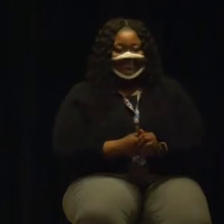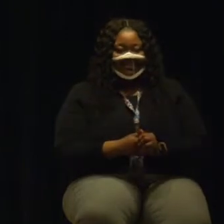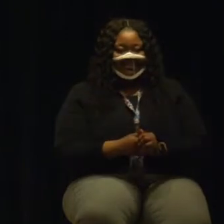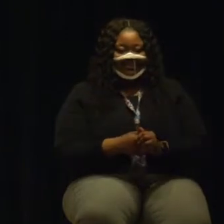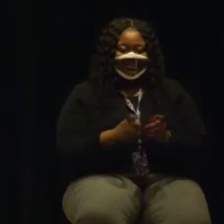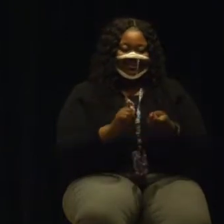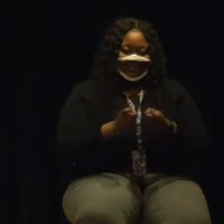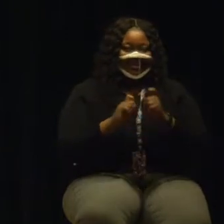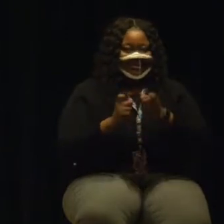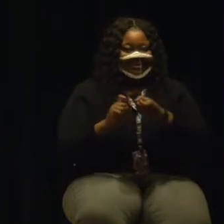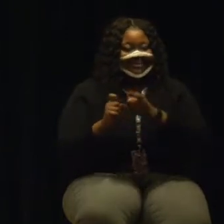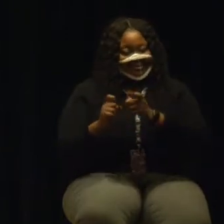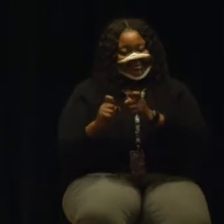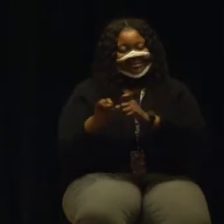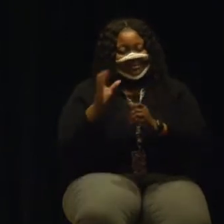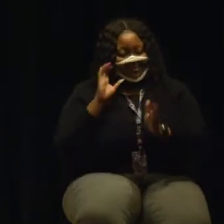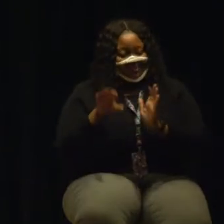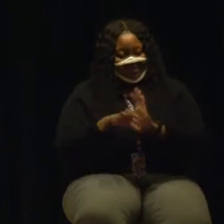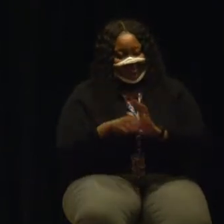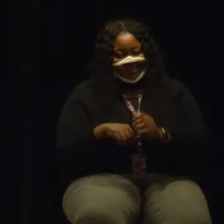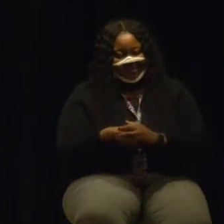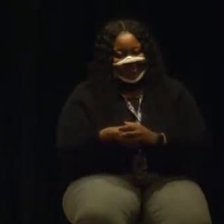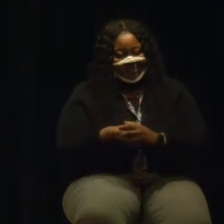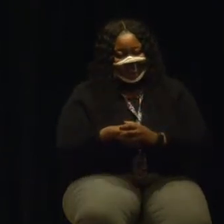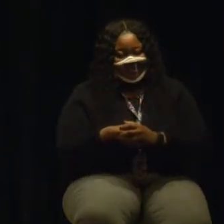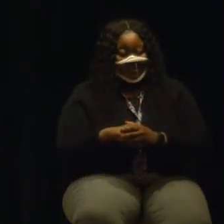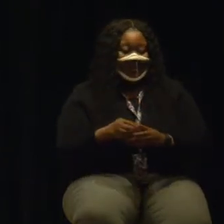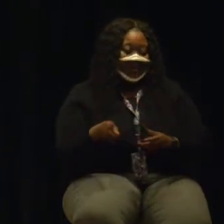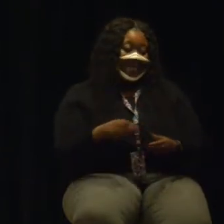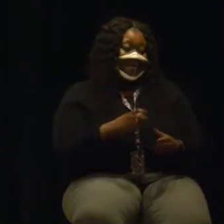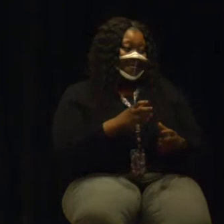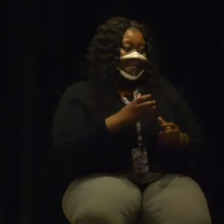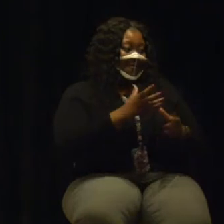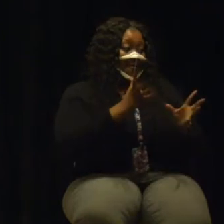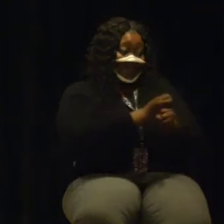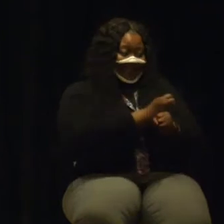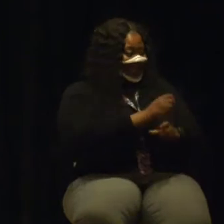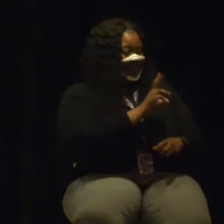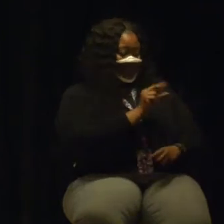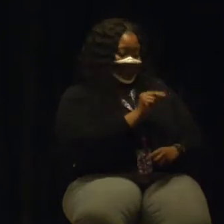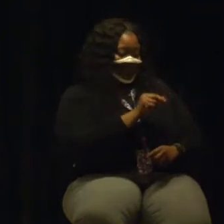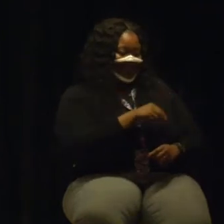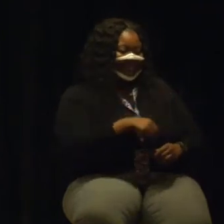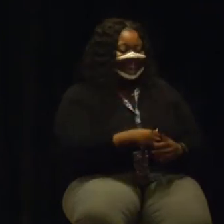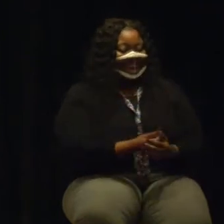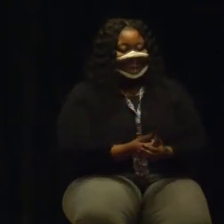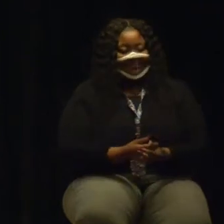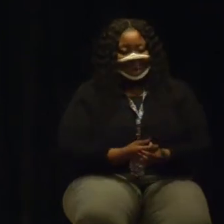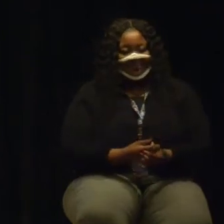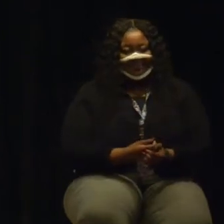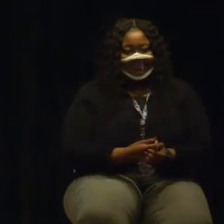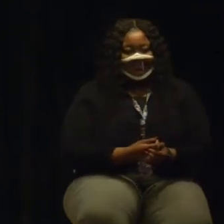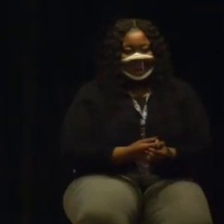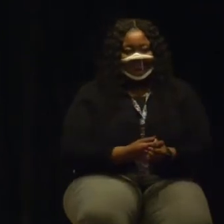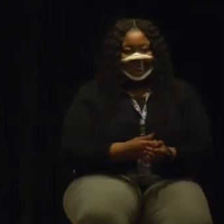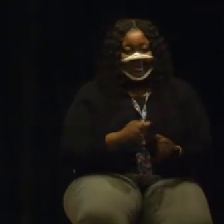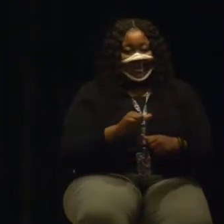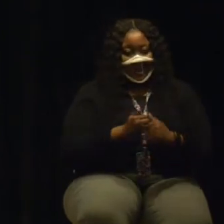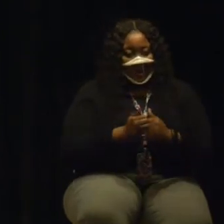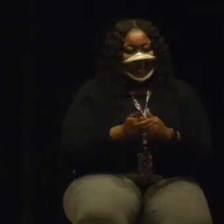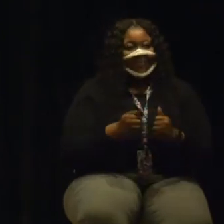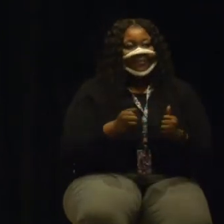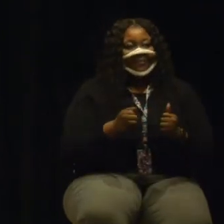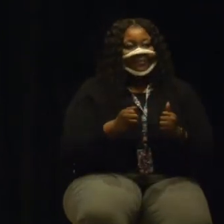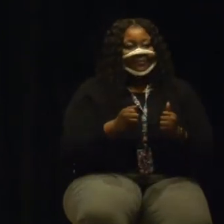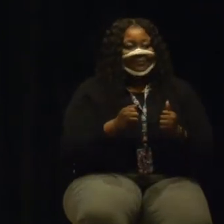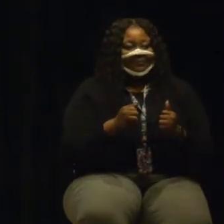They rotate this. And I was sitting there. And lost all, every time, just so we're clear. And I was like, you know what? I don't know what we're going to do with this next book. I looked up and